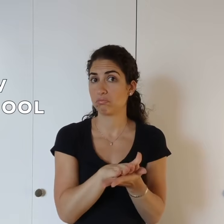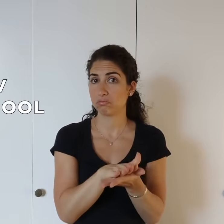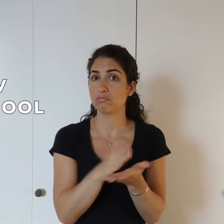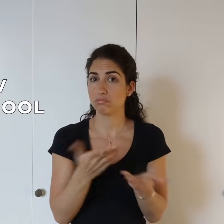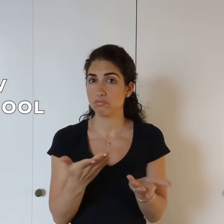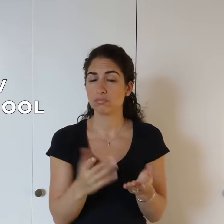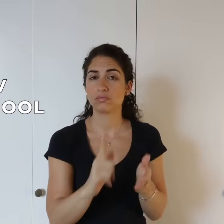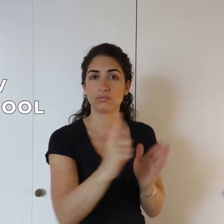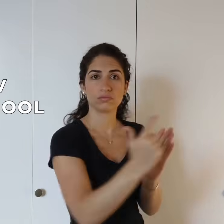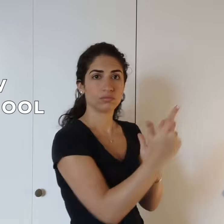school,